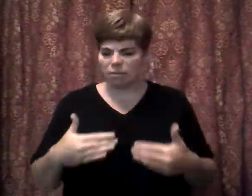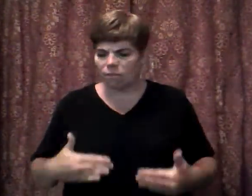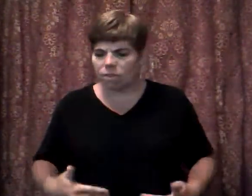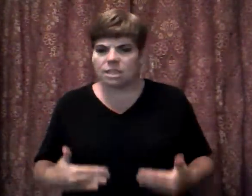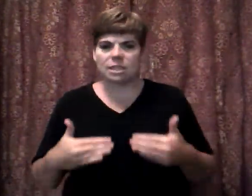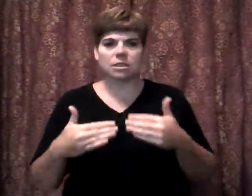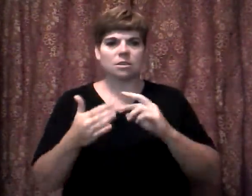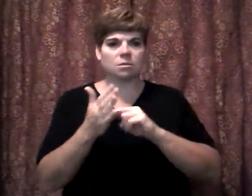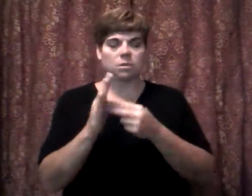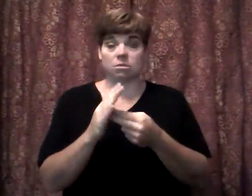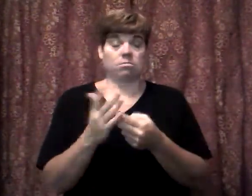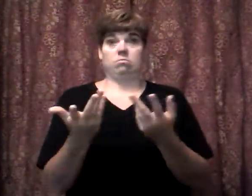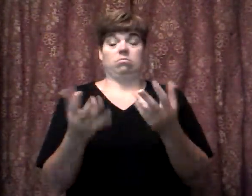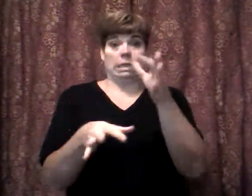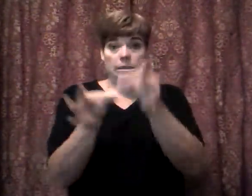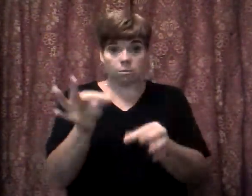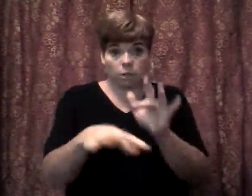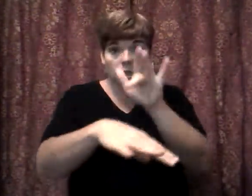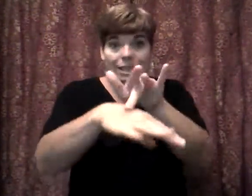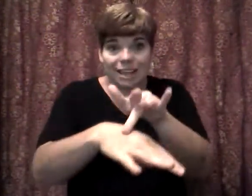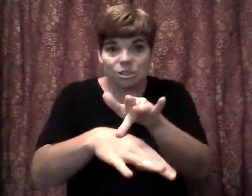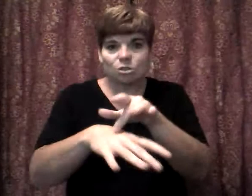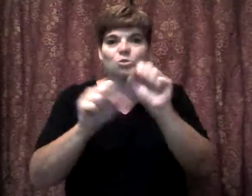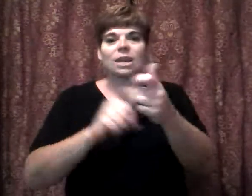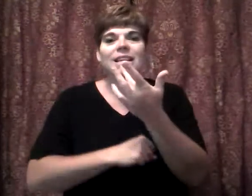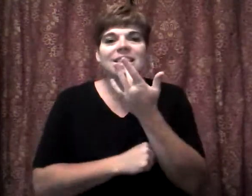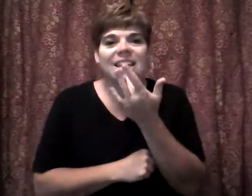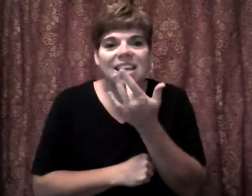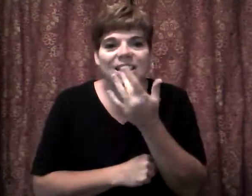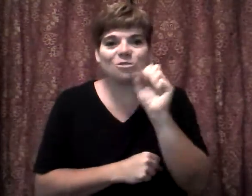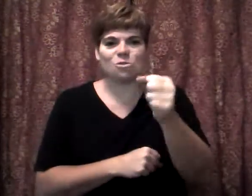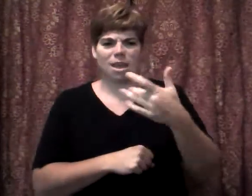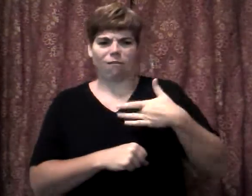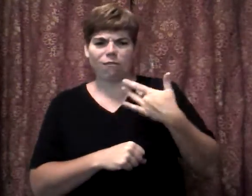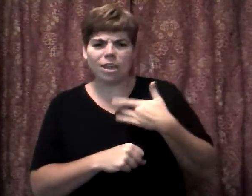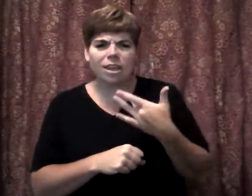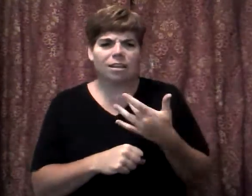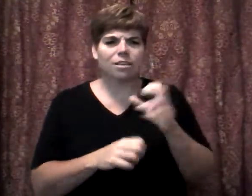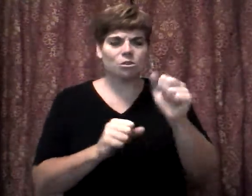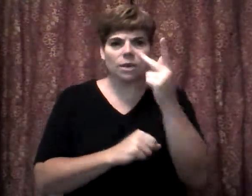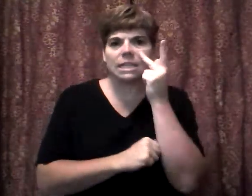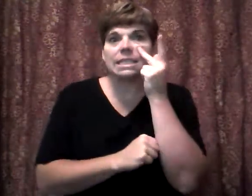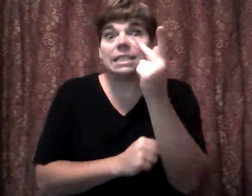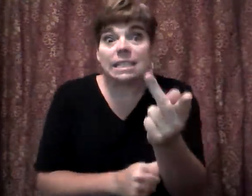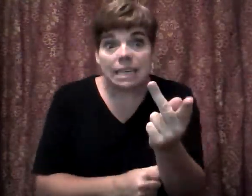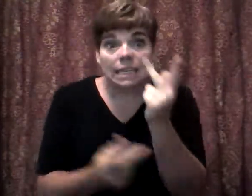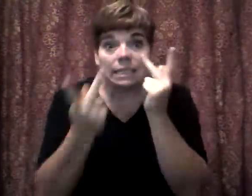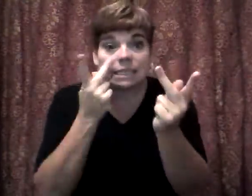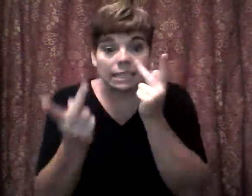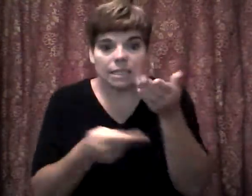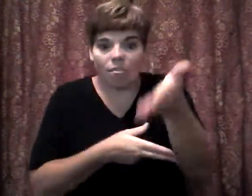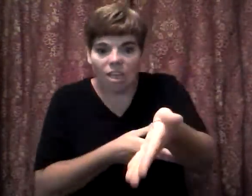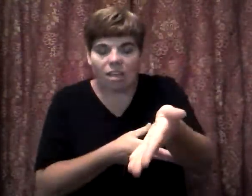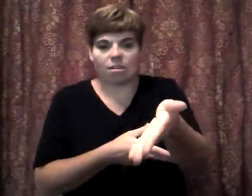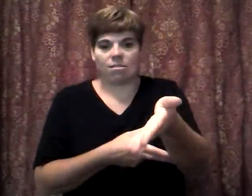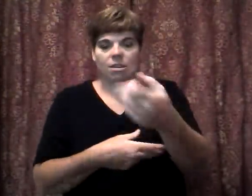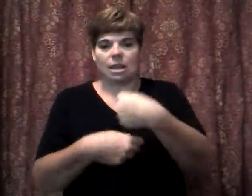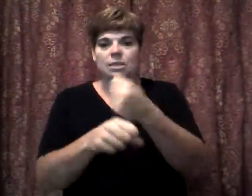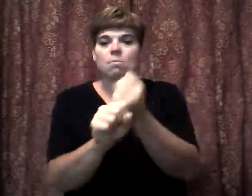you can touch it. Okay? You can taste, see, feel, see it. It's made of matter. That's what physical means.